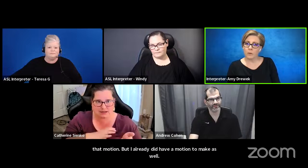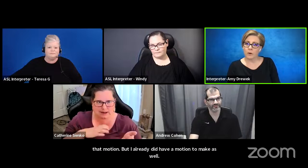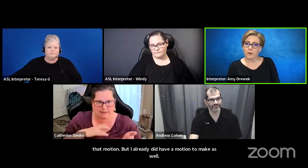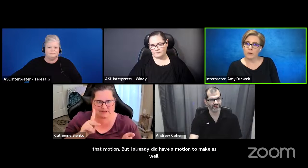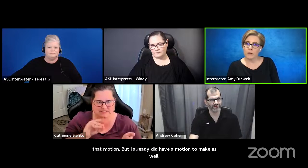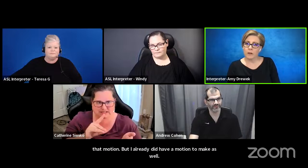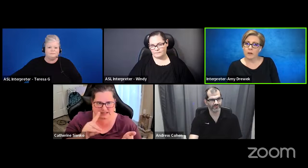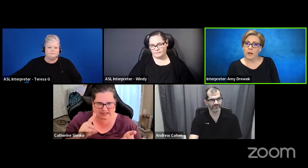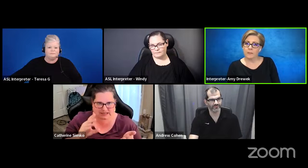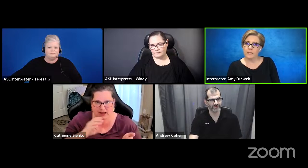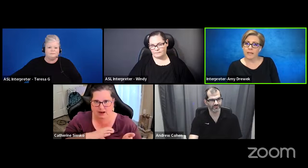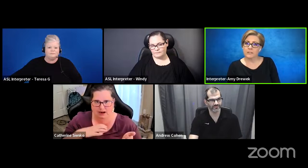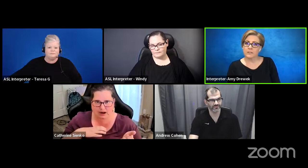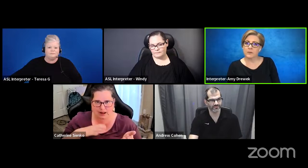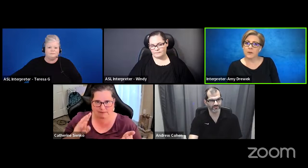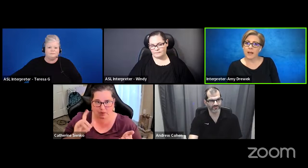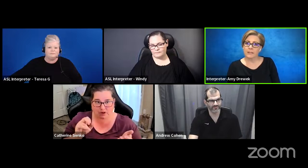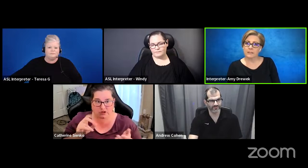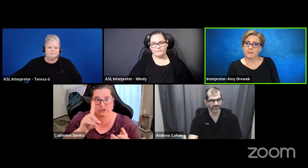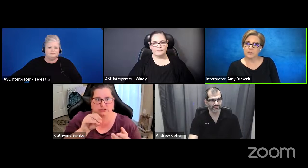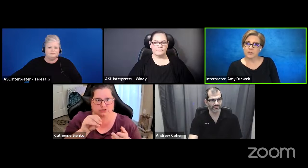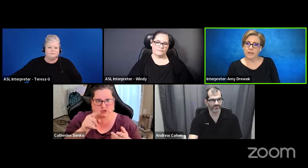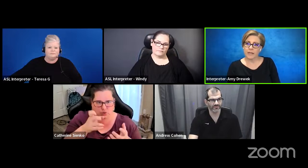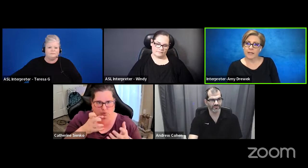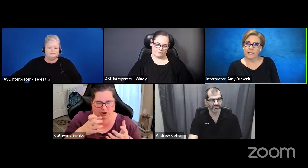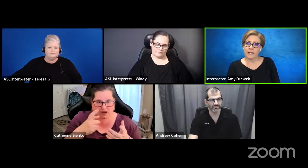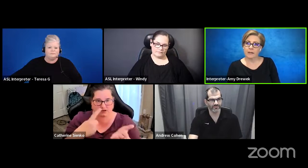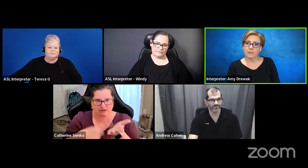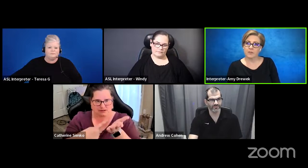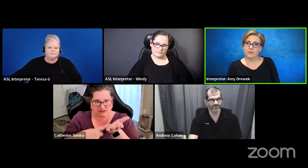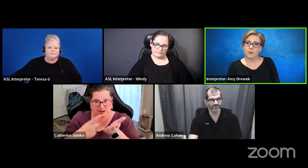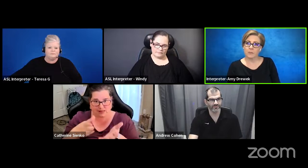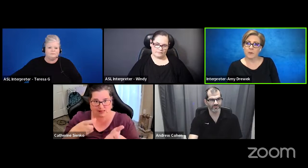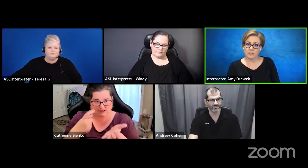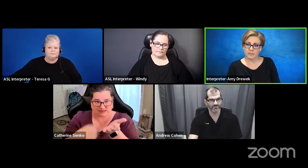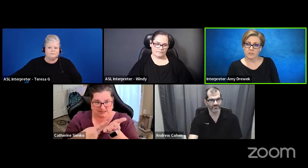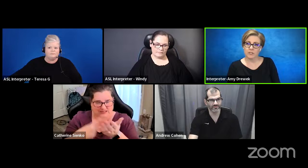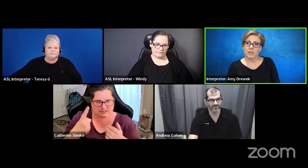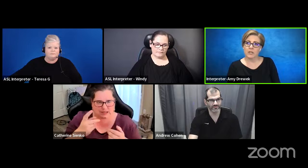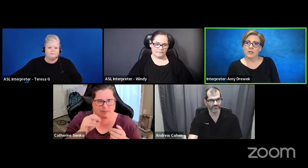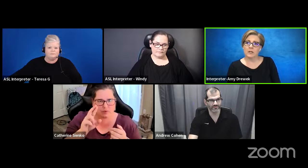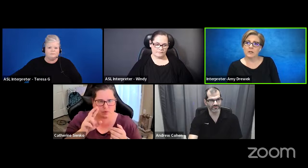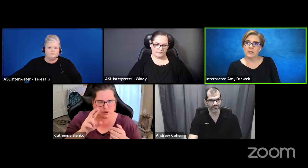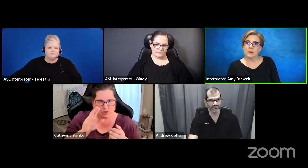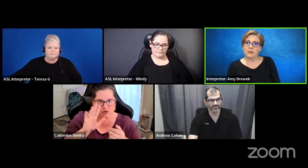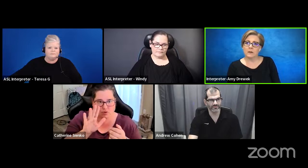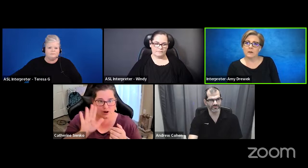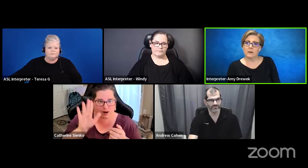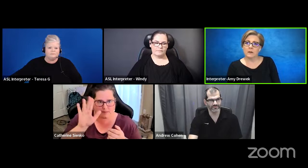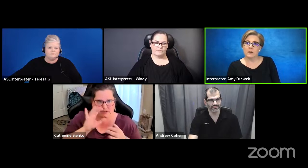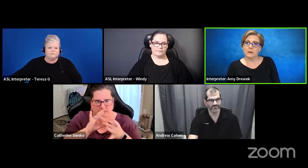Before we move forward, I would like to ask Commissioner Kidd and Commissioner Bolmarsich,